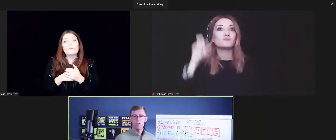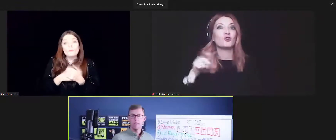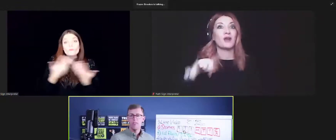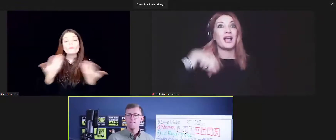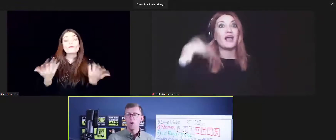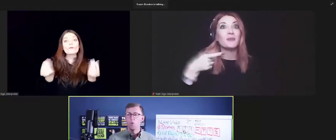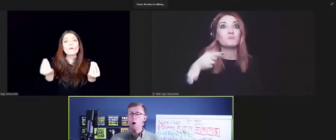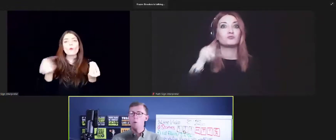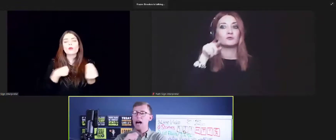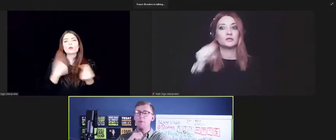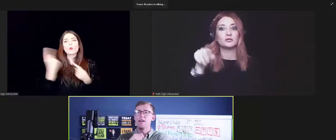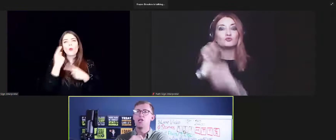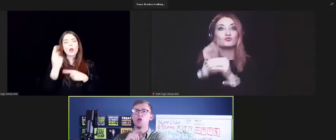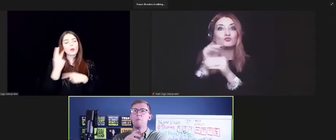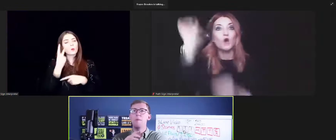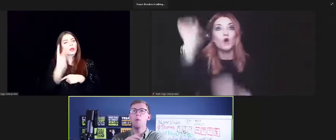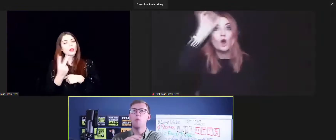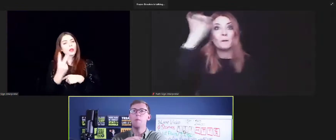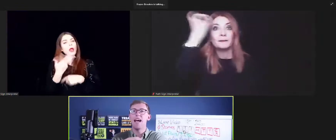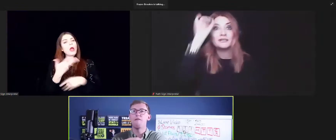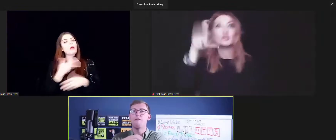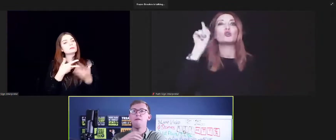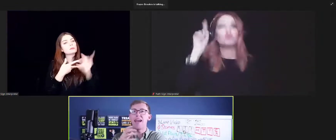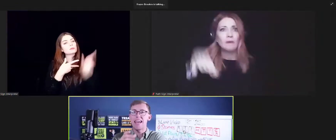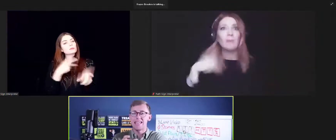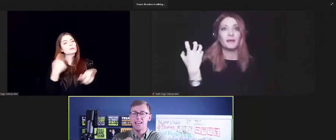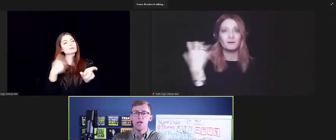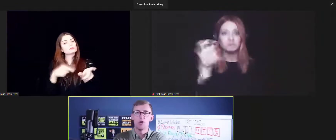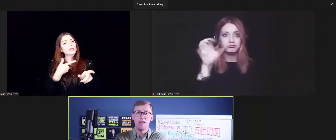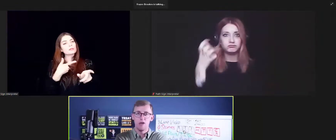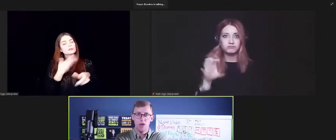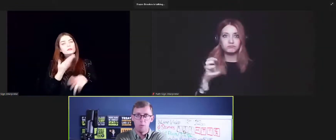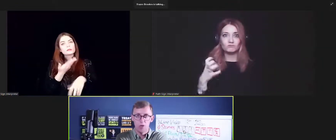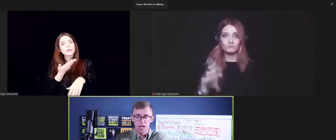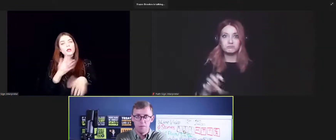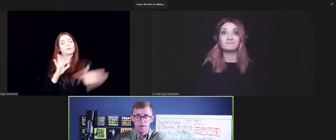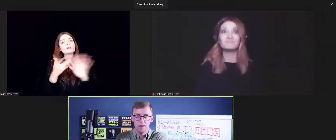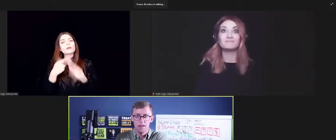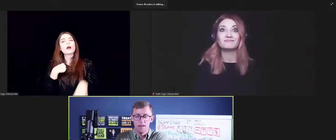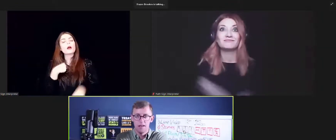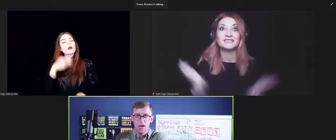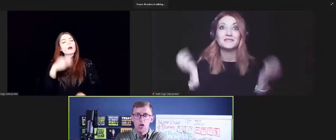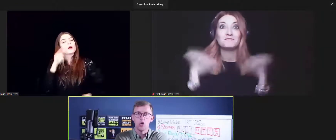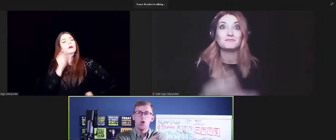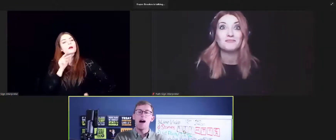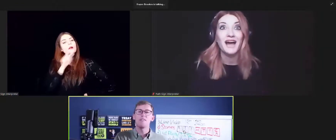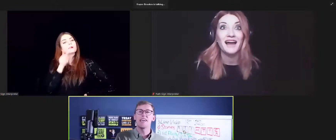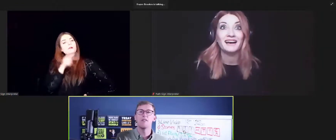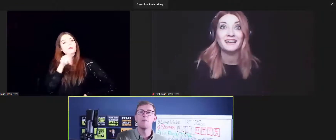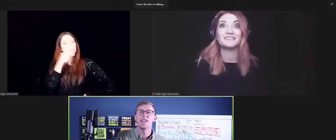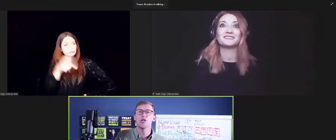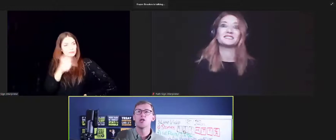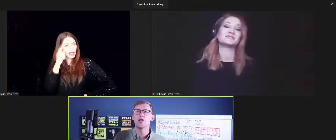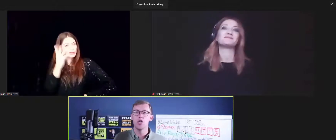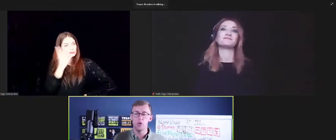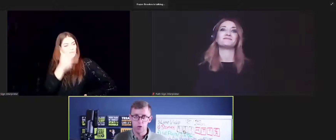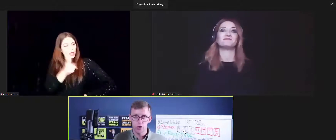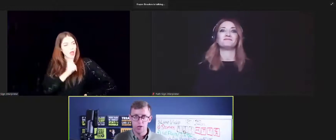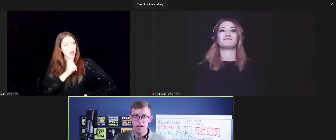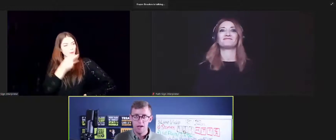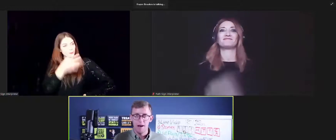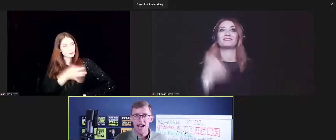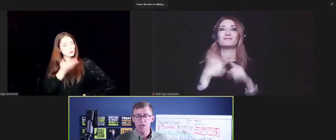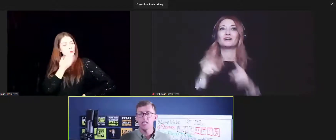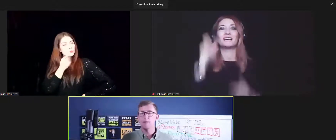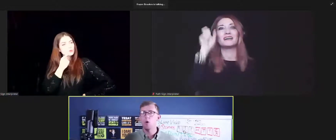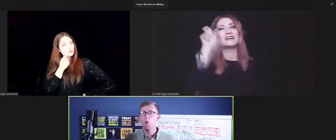you, what will happen is some people will be afraid to reach out to you. So you have to give them the excuse